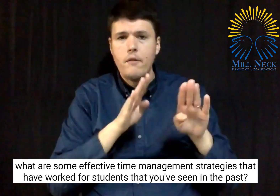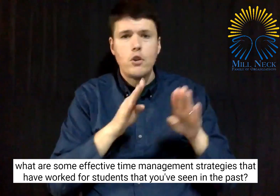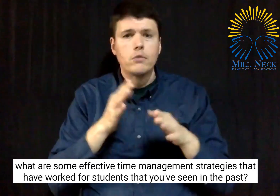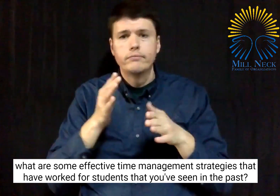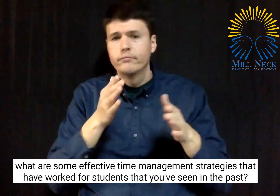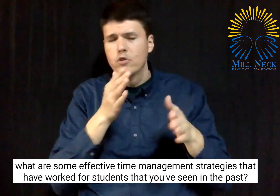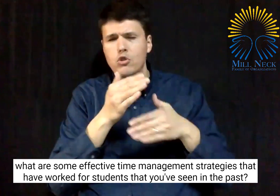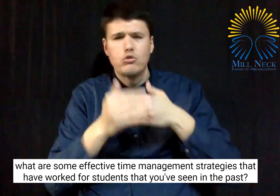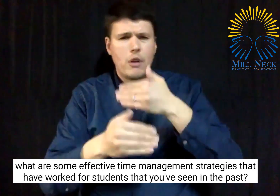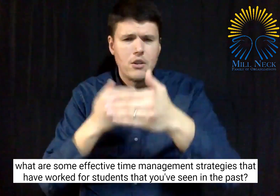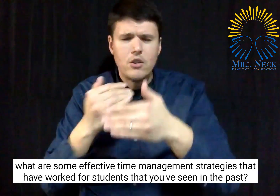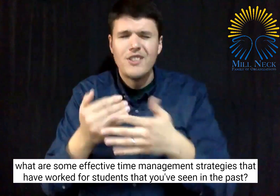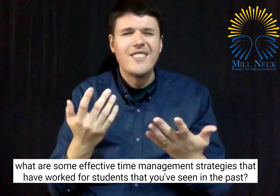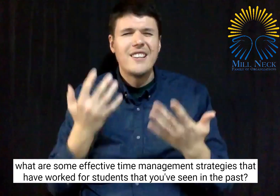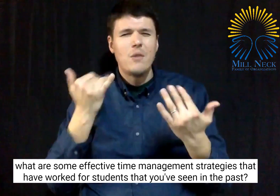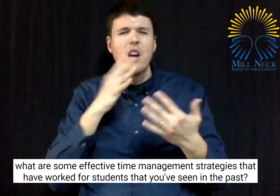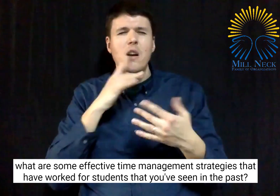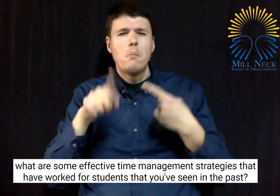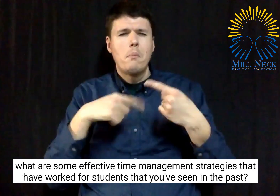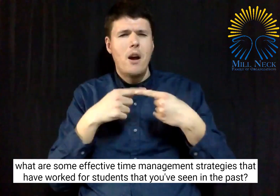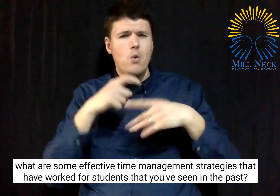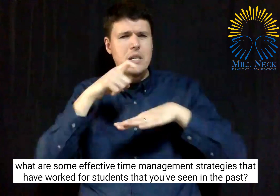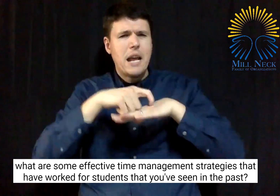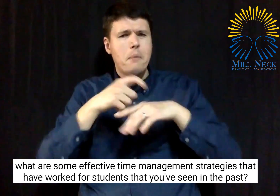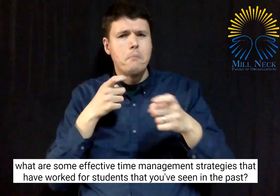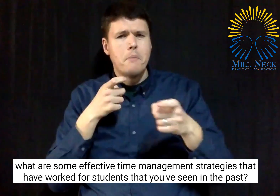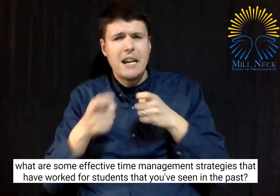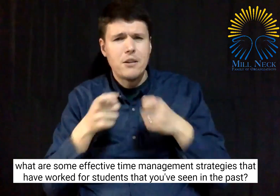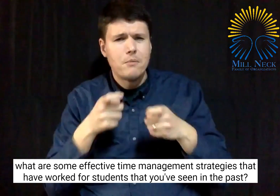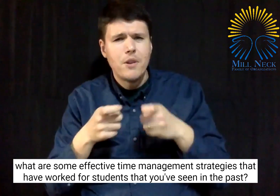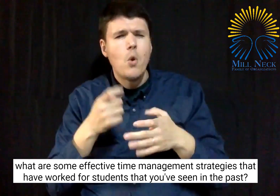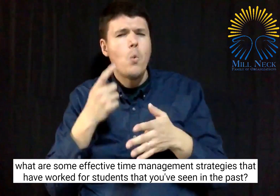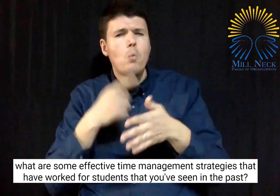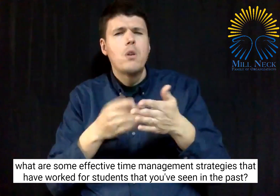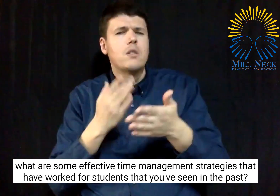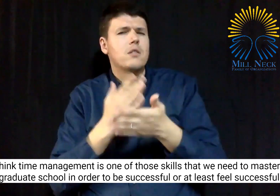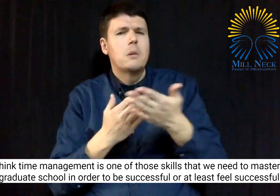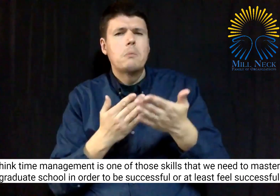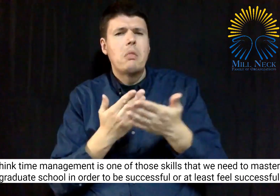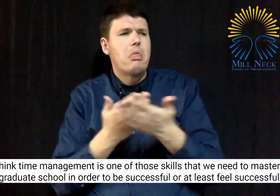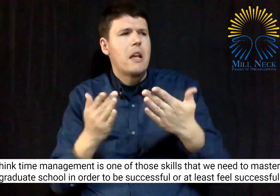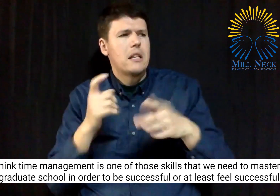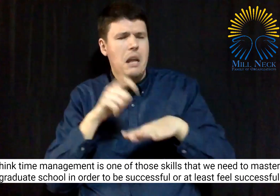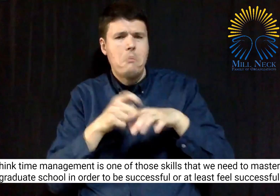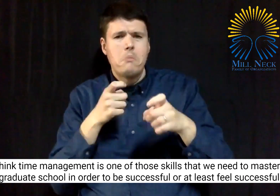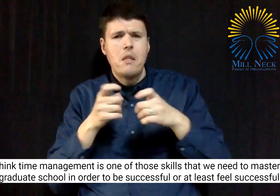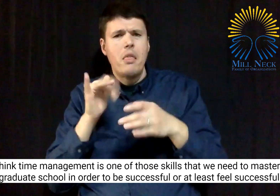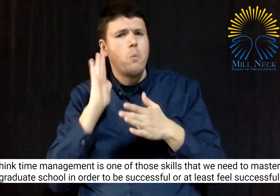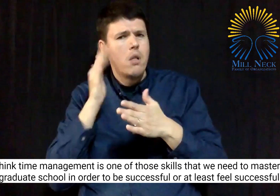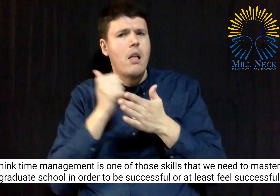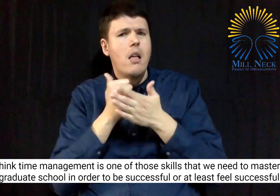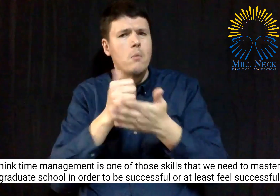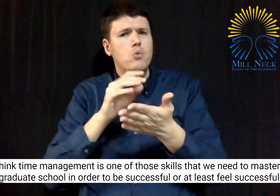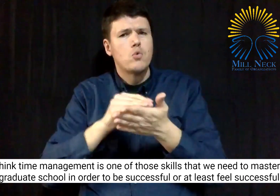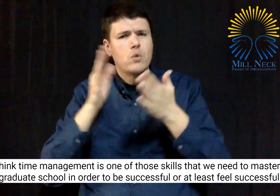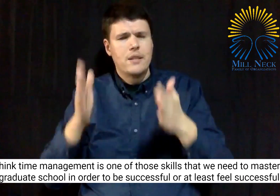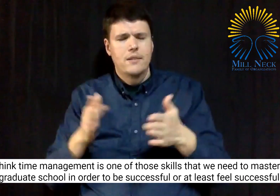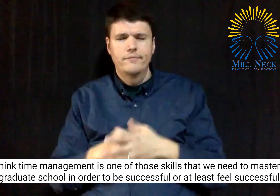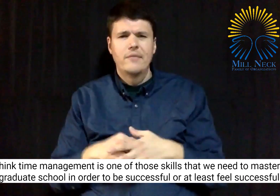time management strategies that have worked for students that you've seen in the past? I think time management is one of those skills